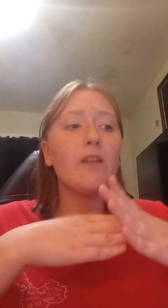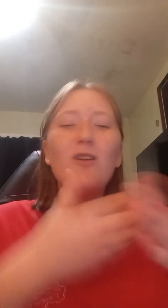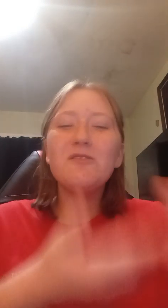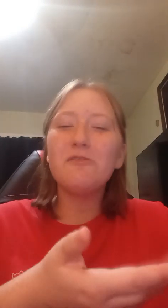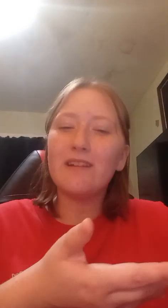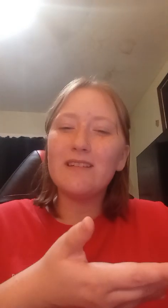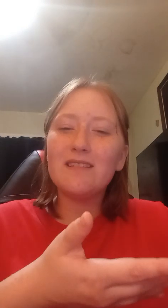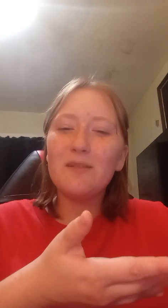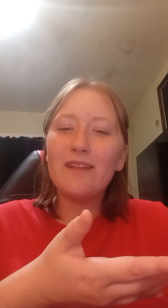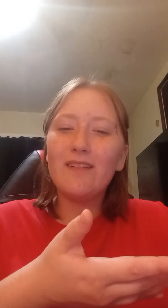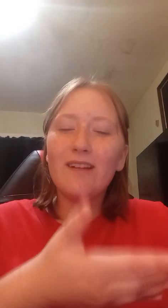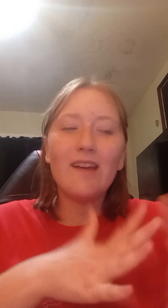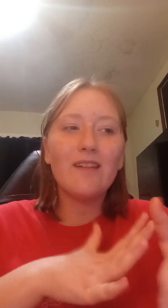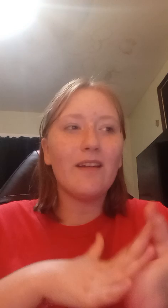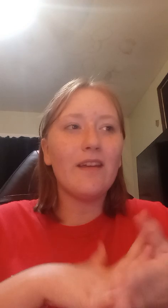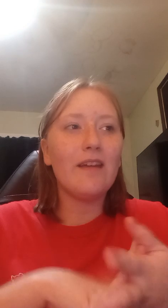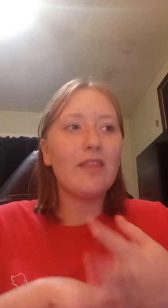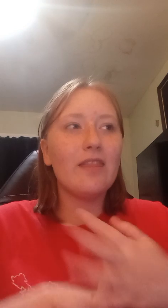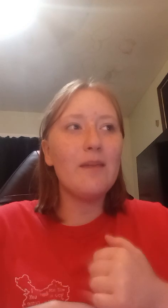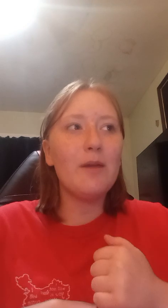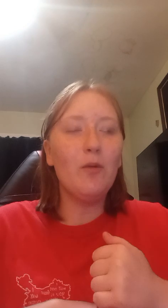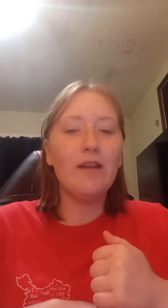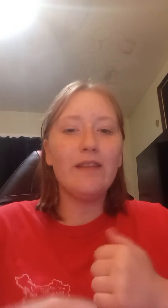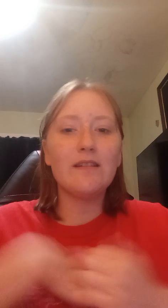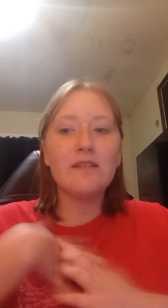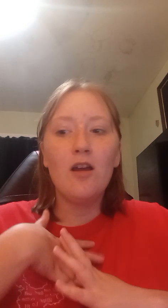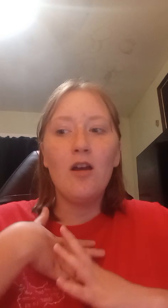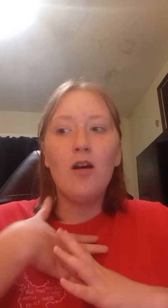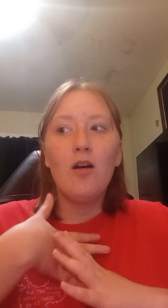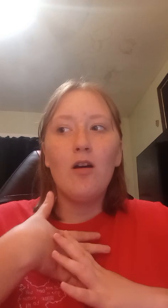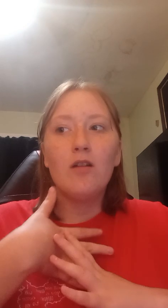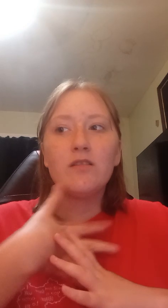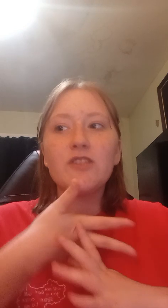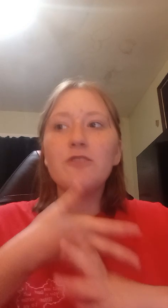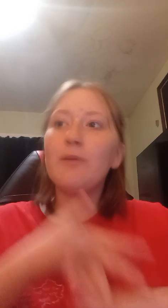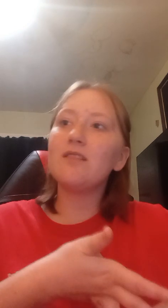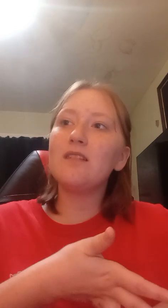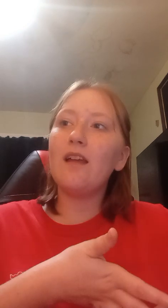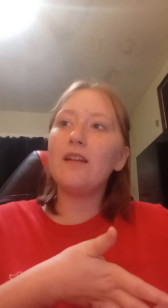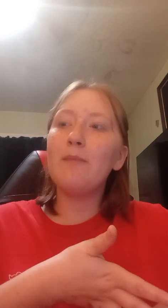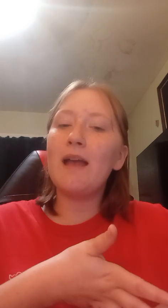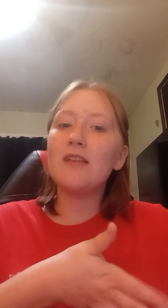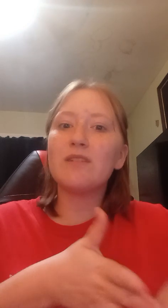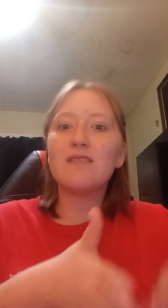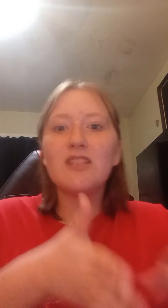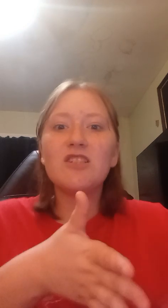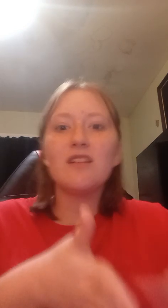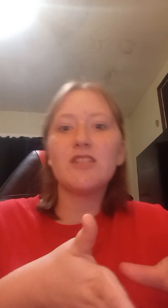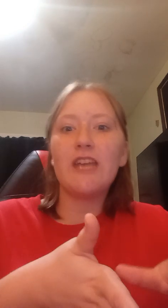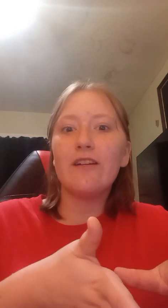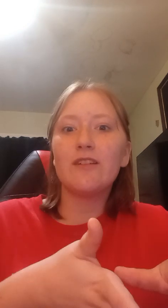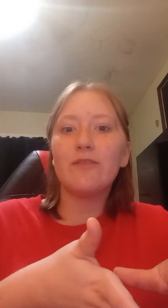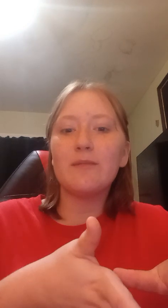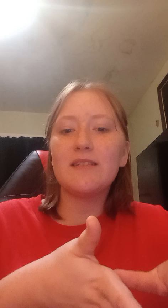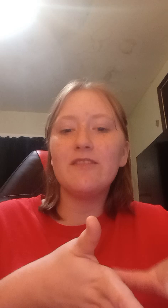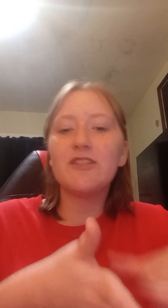fun tests that we can look at. Like, think about one does your personality match with such and such character from this TV show? It's kind of